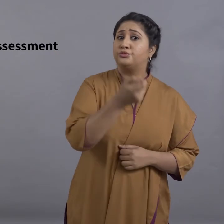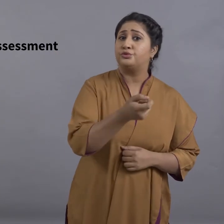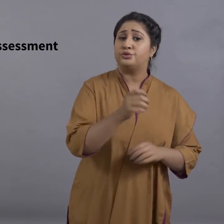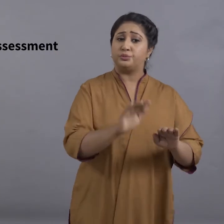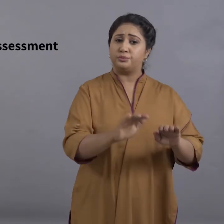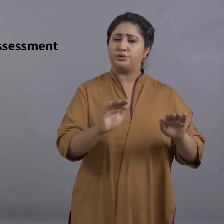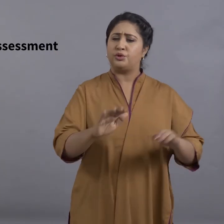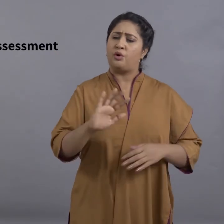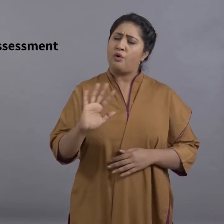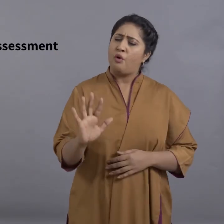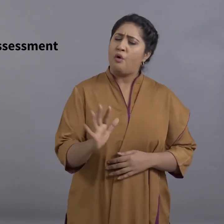sum.